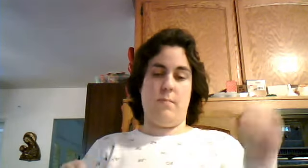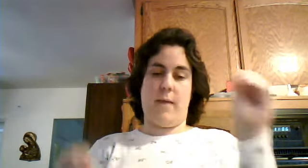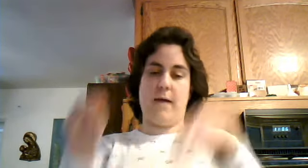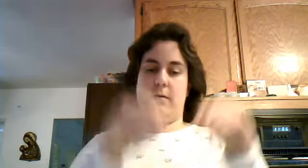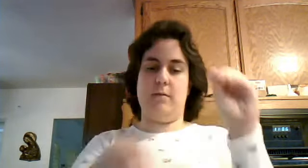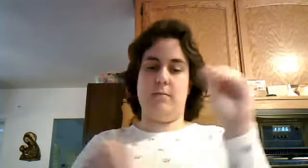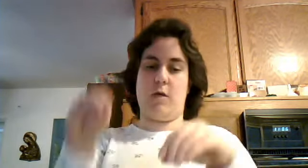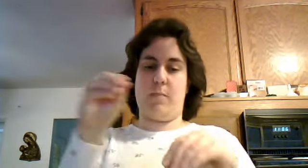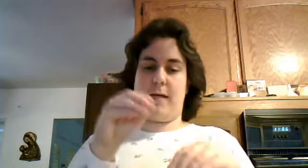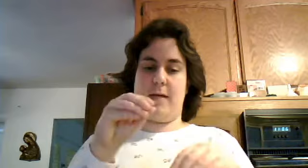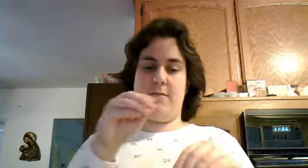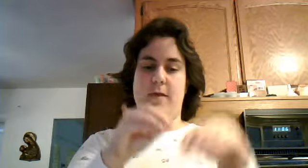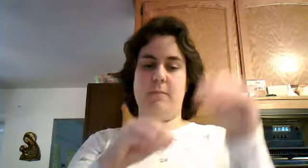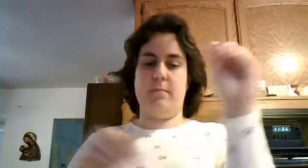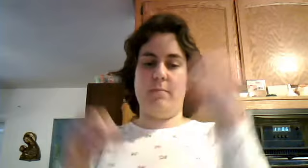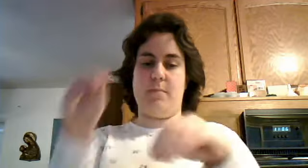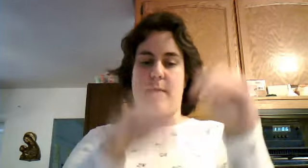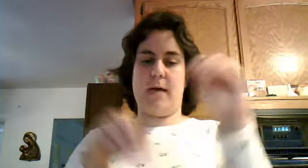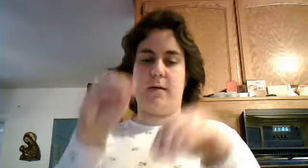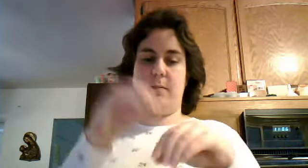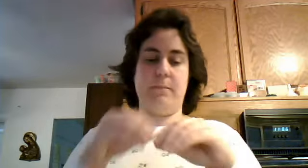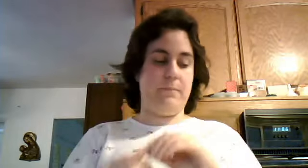Pack, like you're packing everything. Pack.